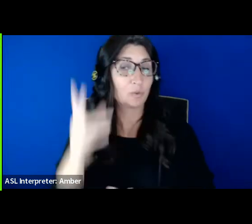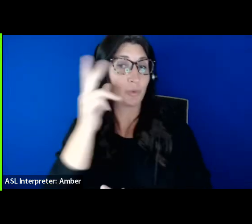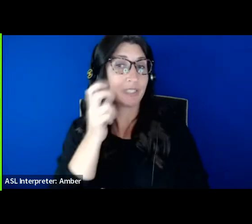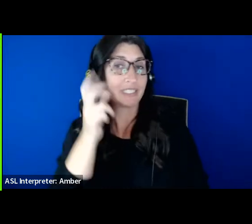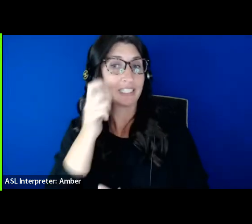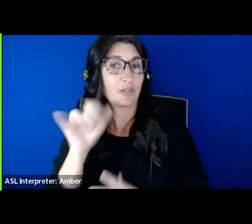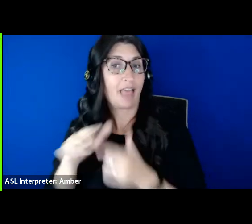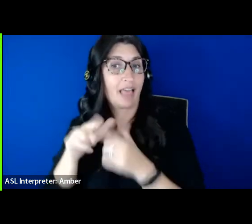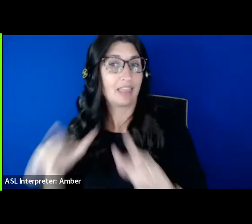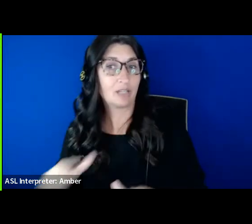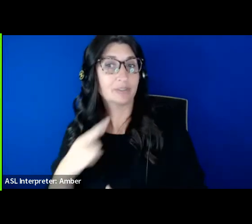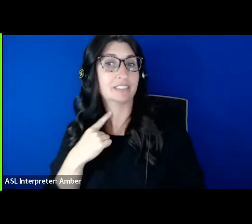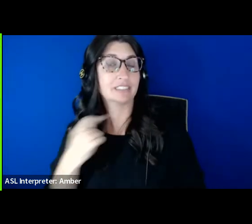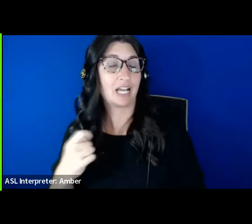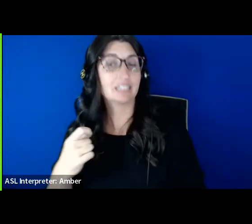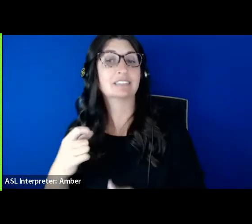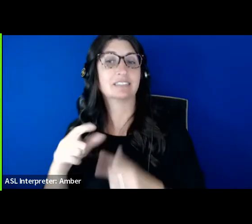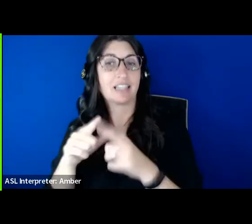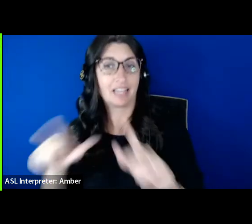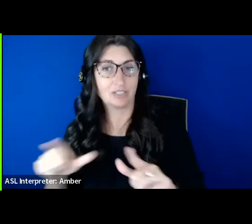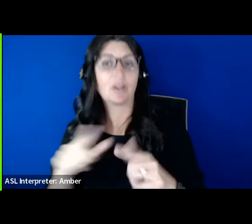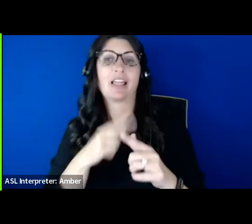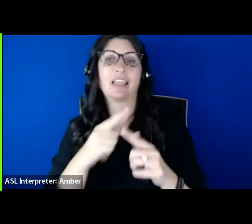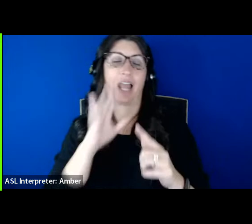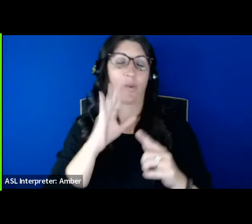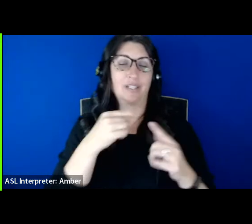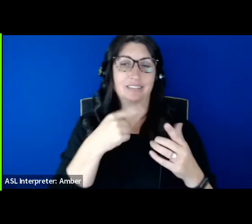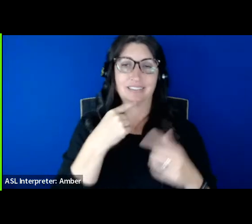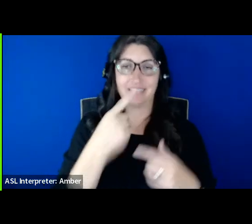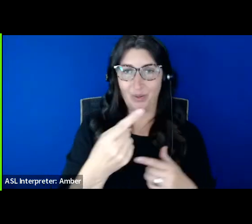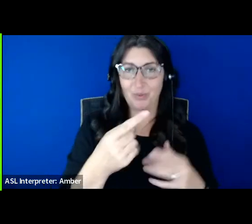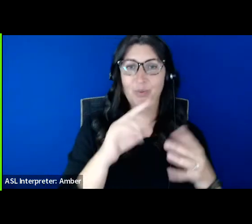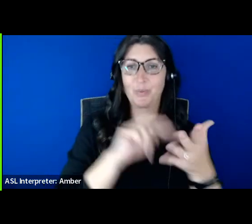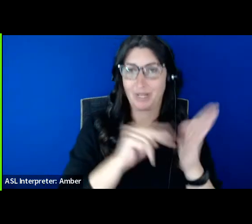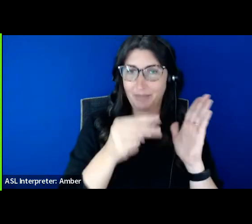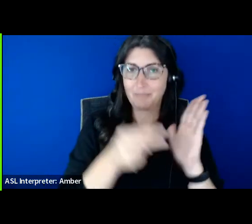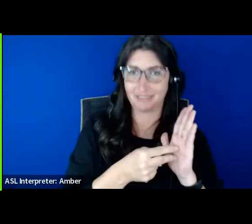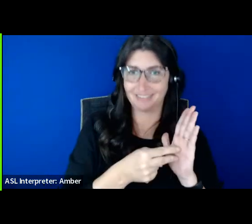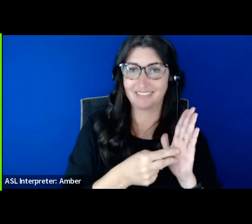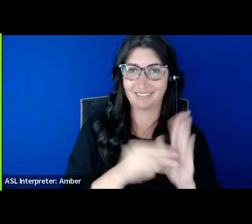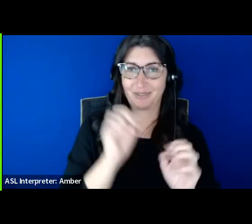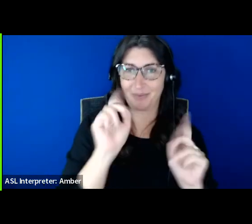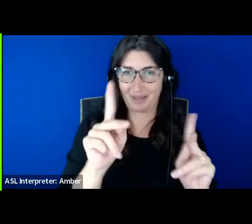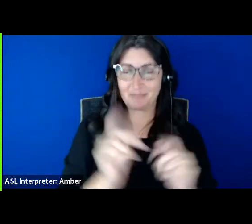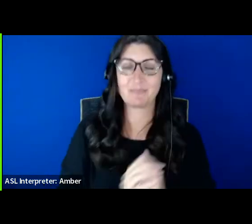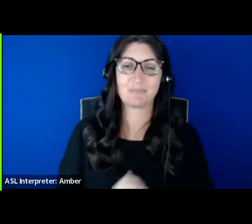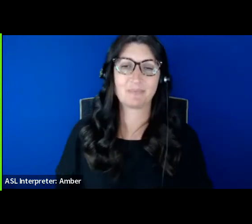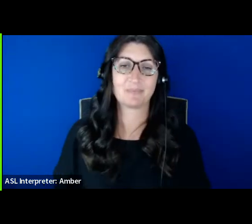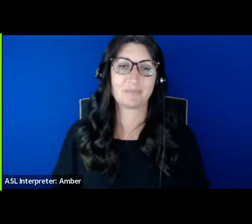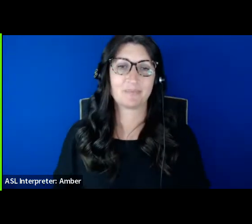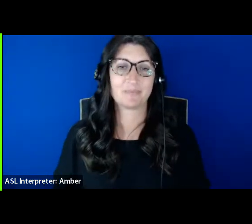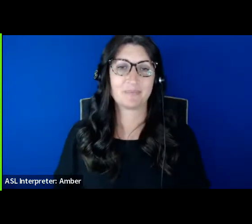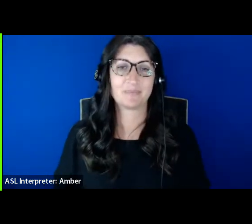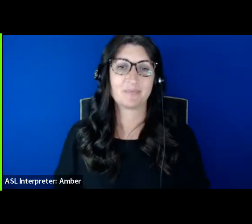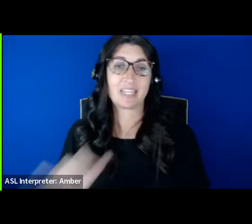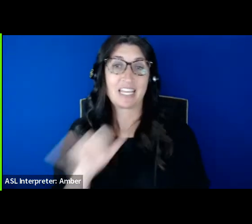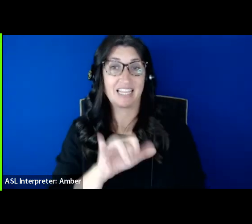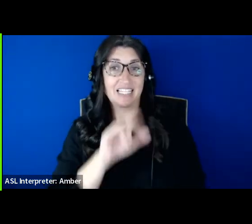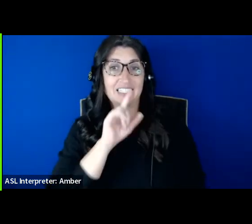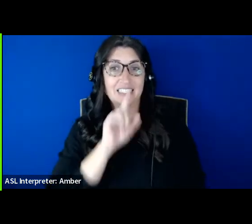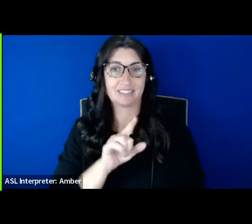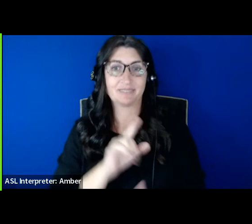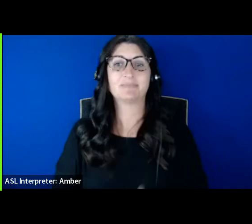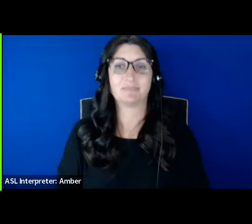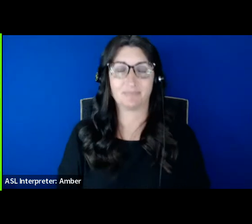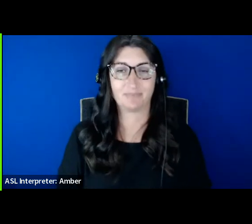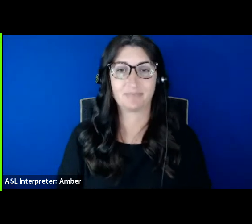language, and then I will interpret what I will say. And this is called a whakatapu,